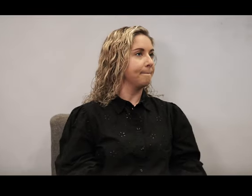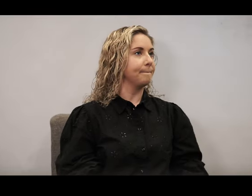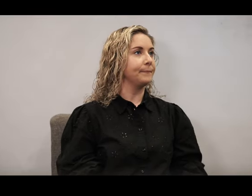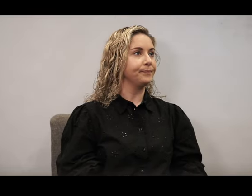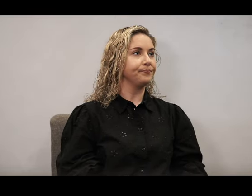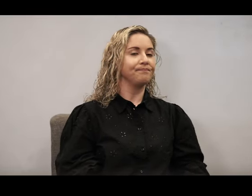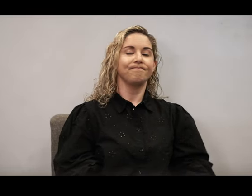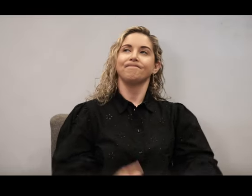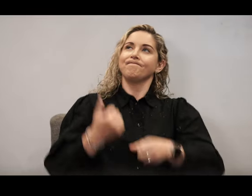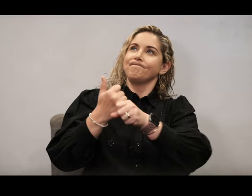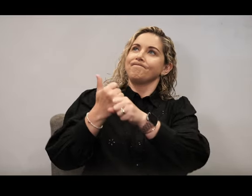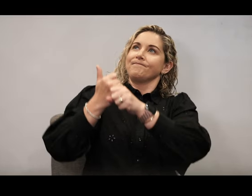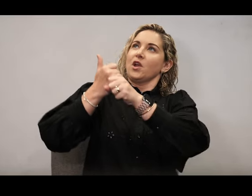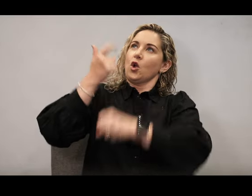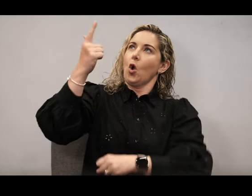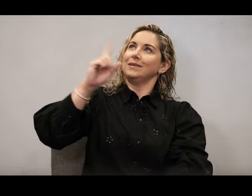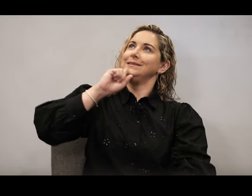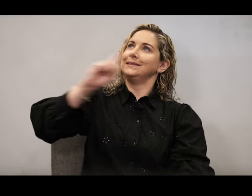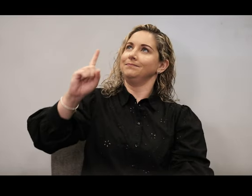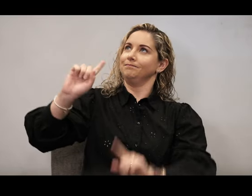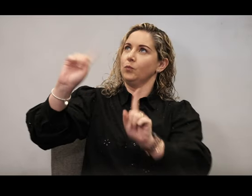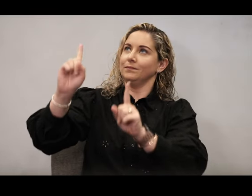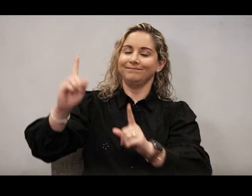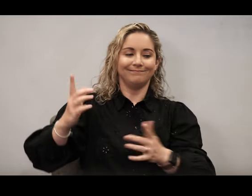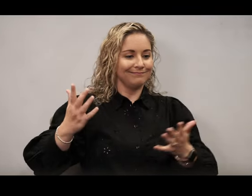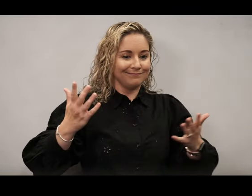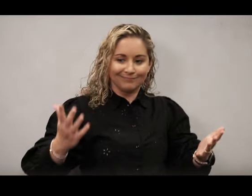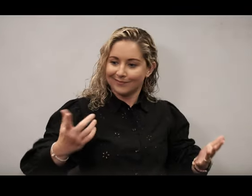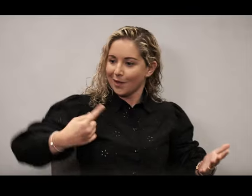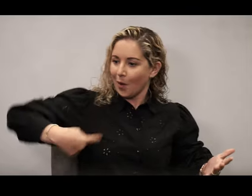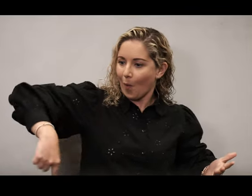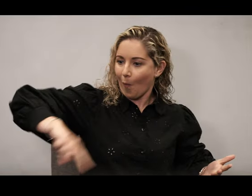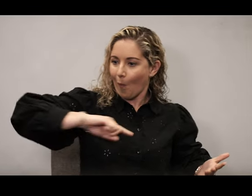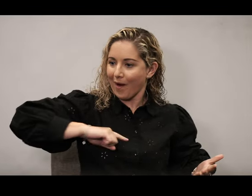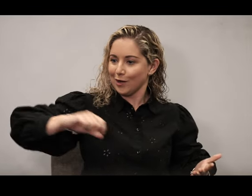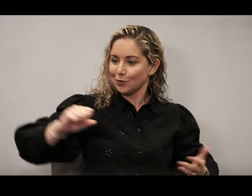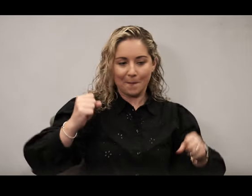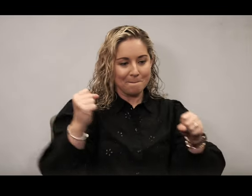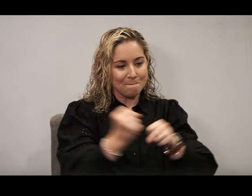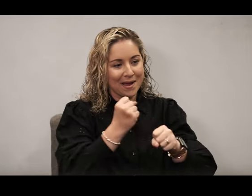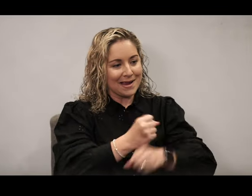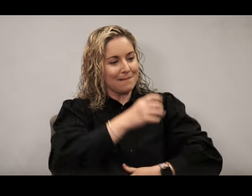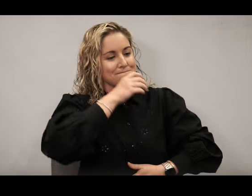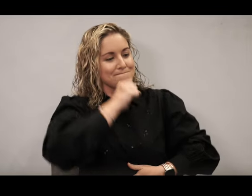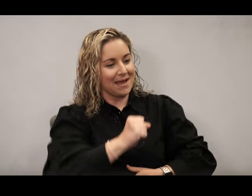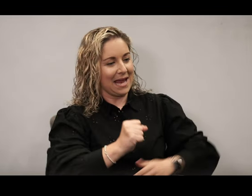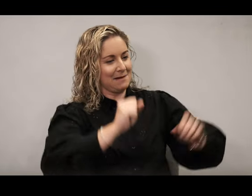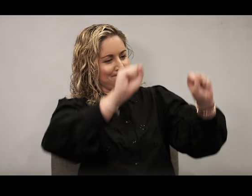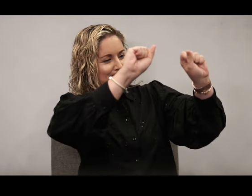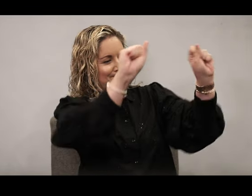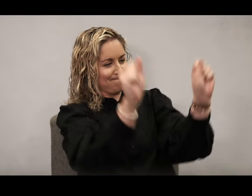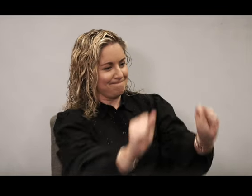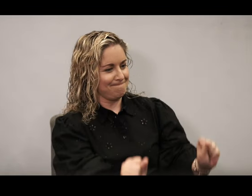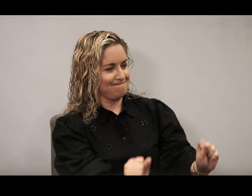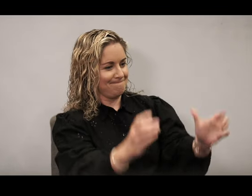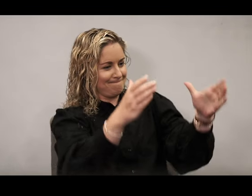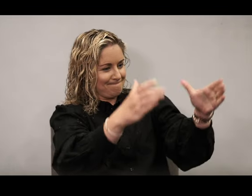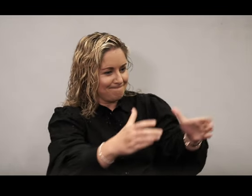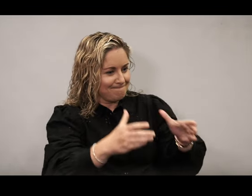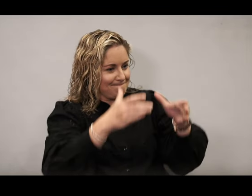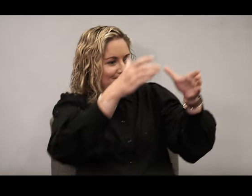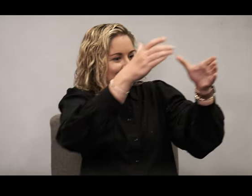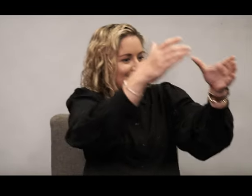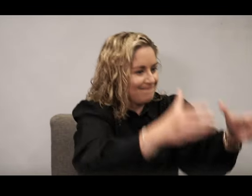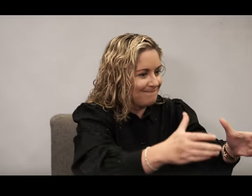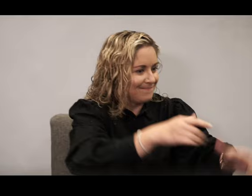Then God said, "Let us make mankind in our image, in our likeness, so that they may rule over the fish